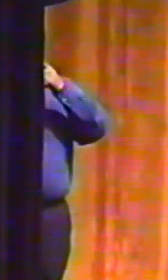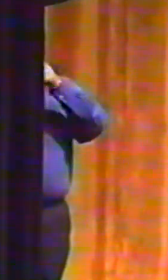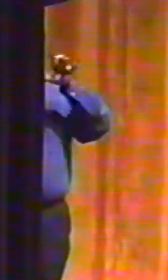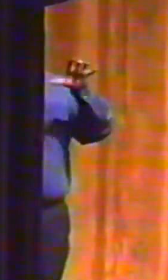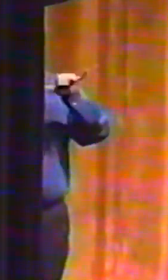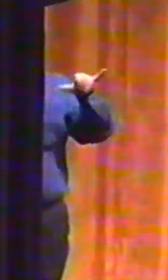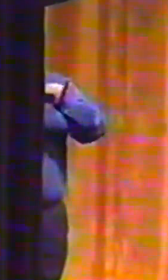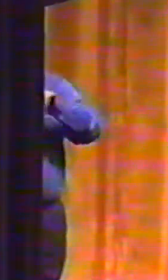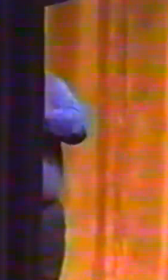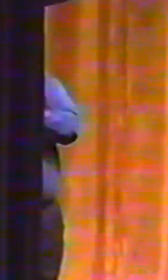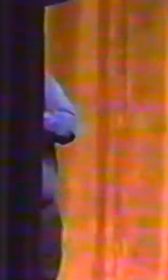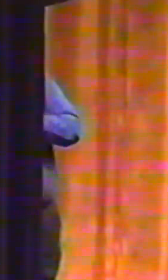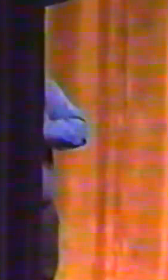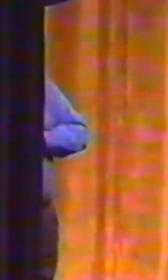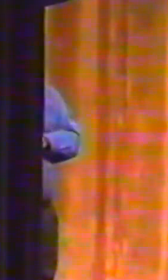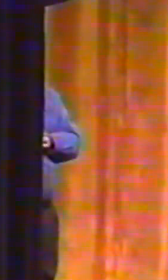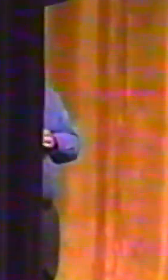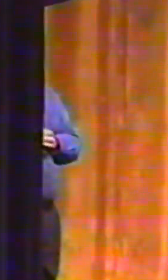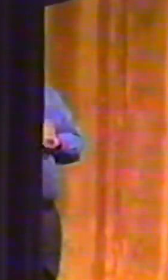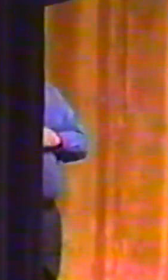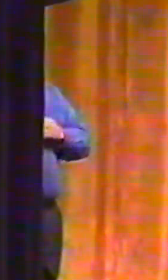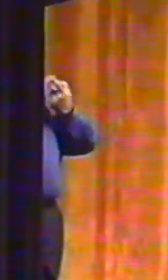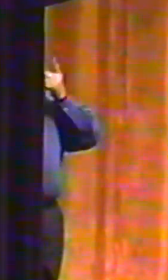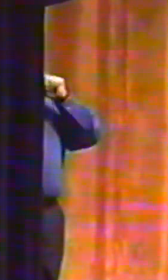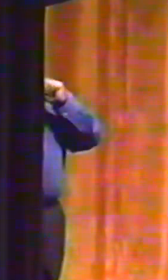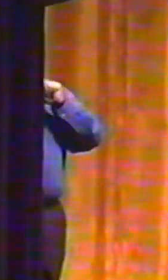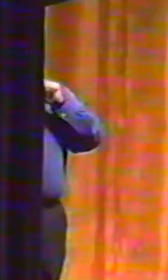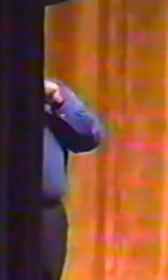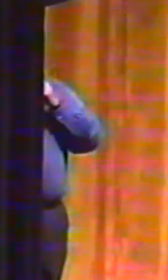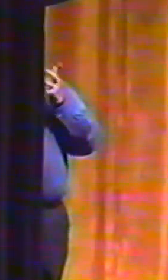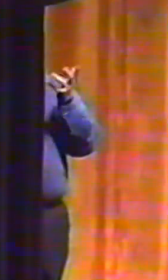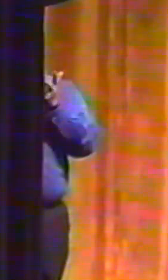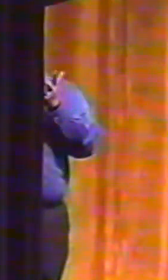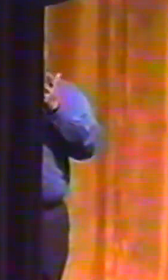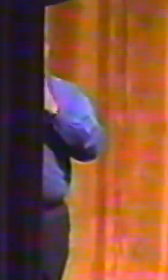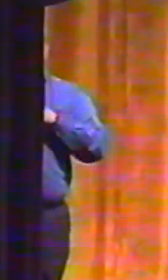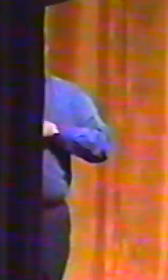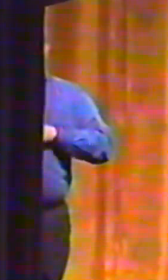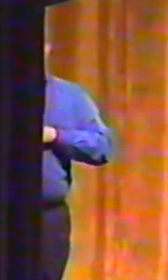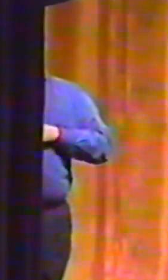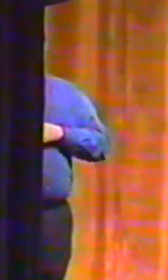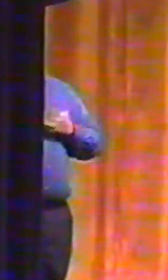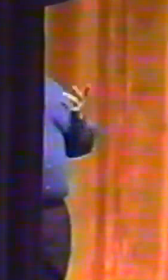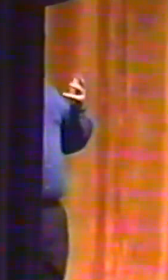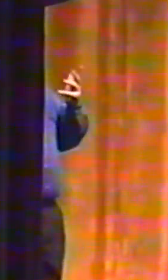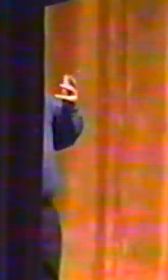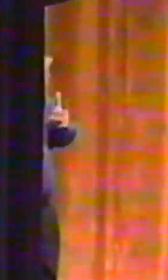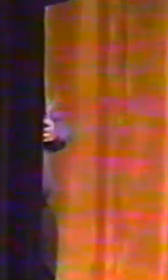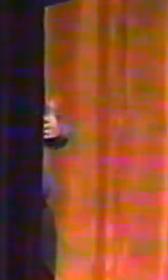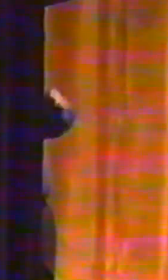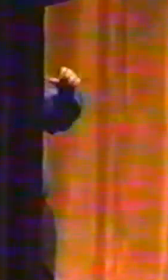sitting next to each other, and he turned to me and he said, "You know, we have the greatest job in the world. We're paid each day